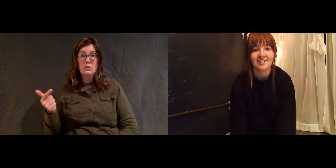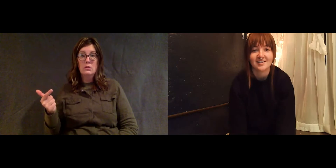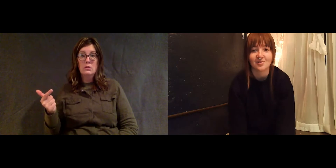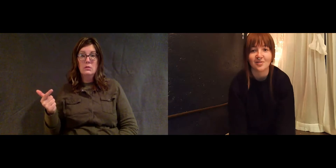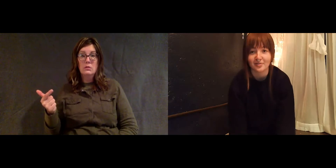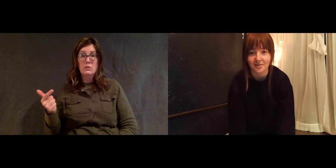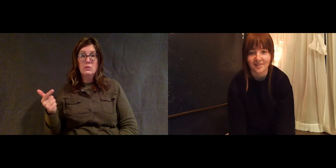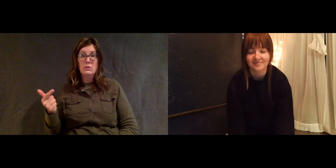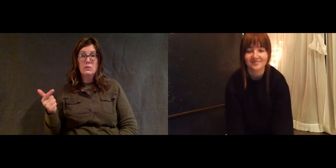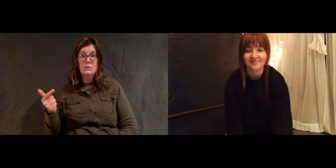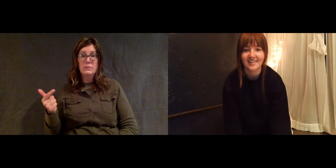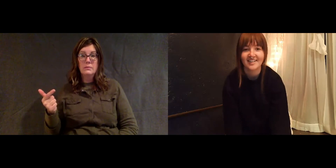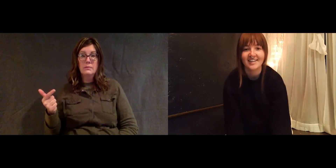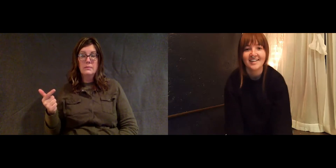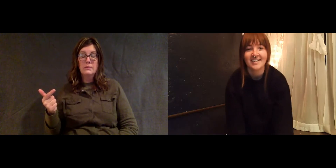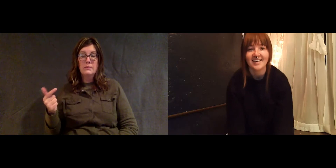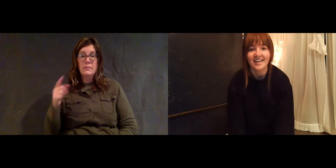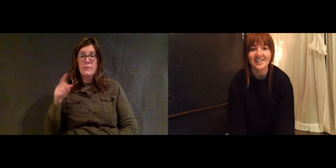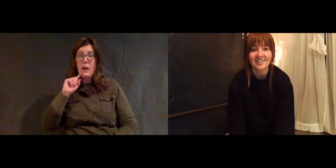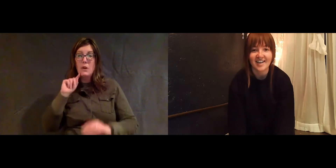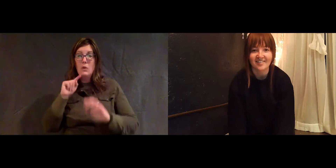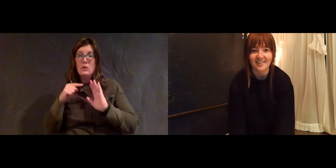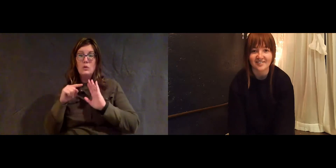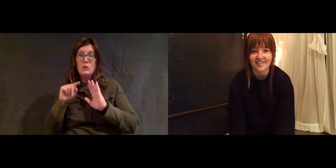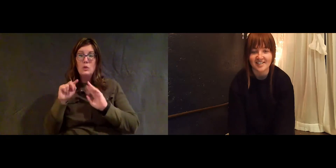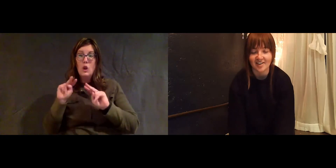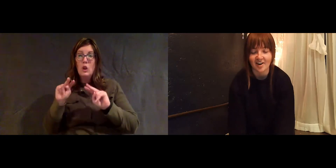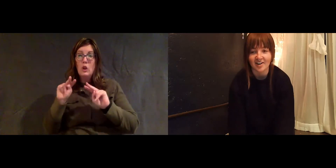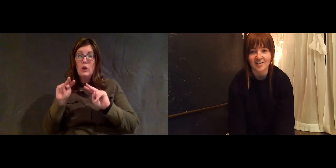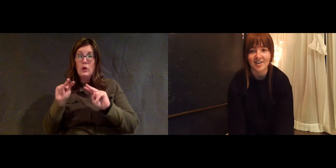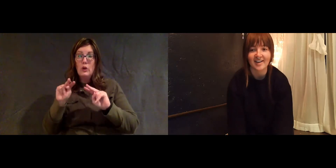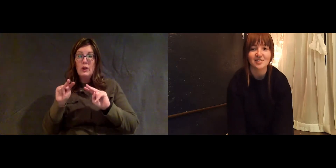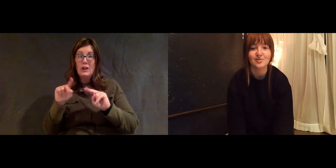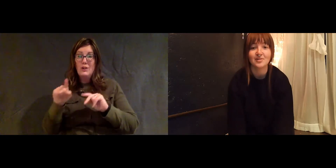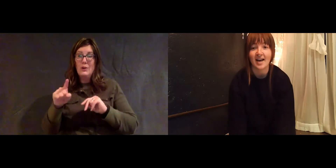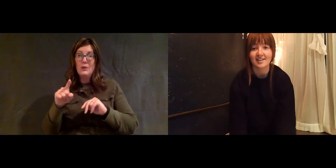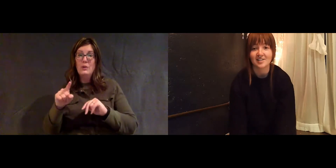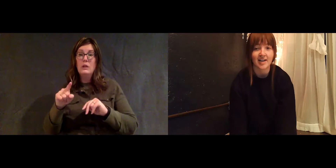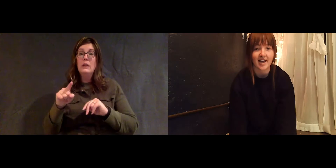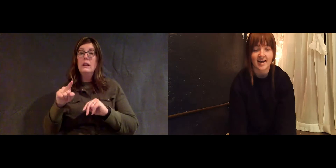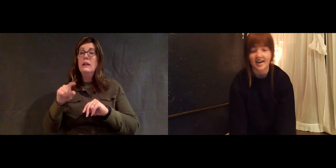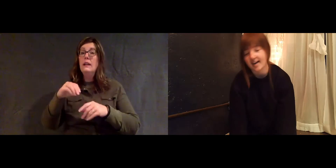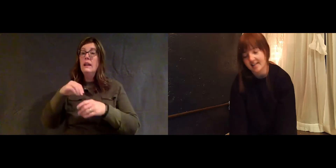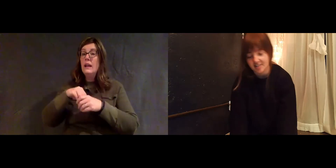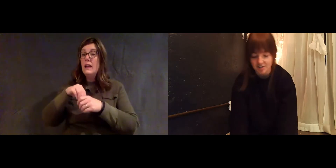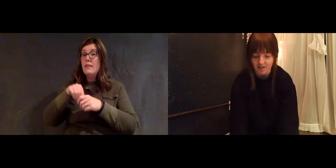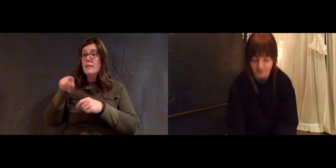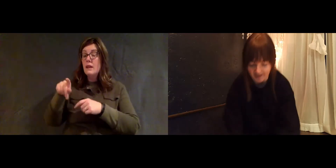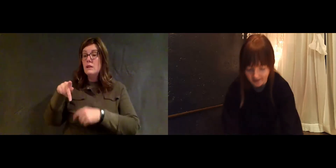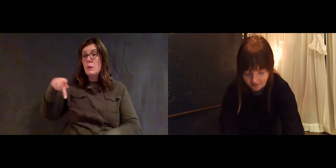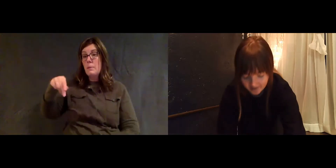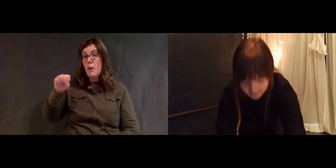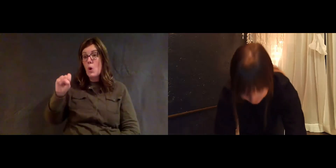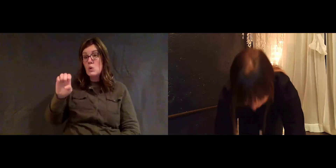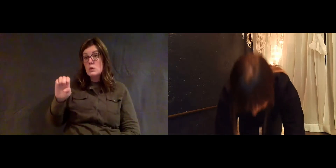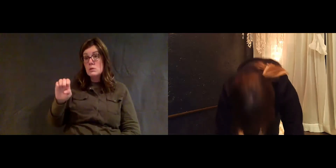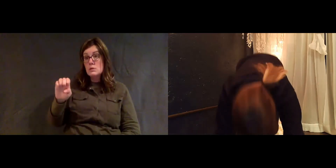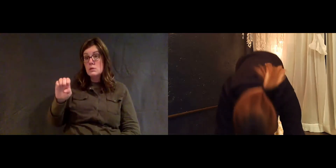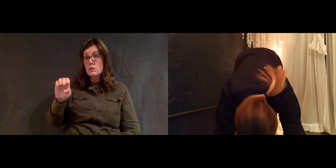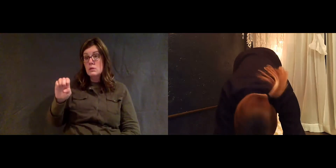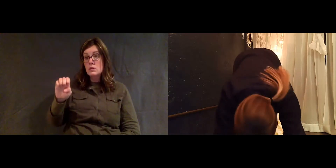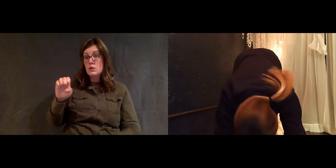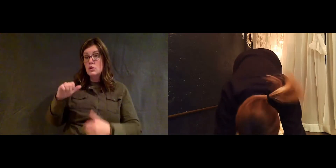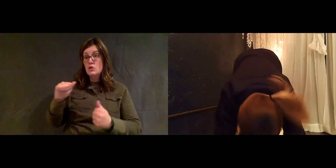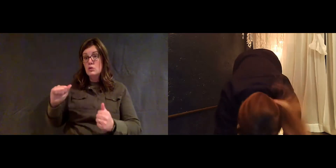talking to the floor. In your downward facing dog, try to relax your head. I like to shake mine out yes